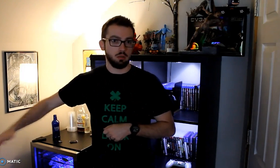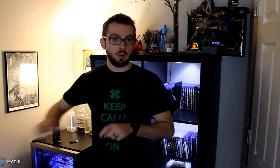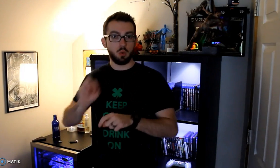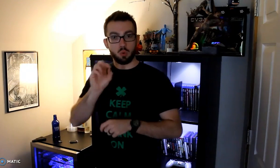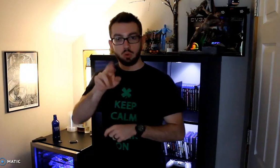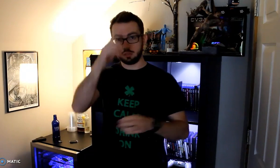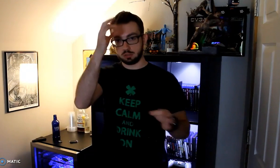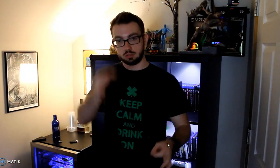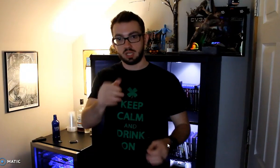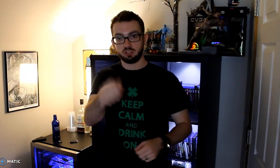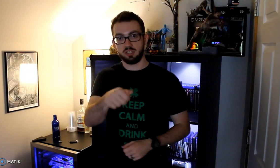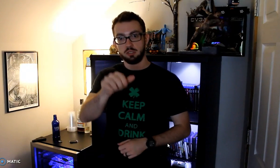should turn on,